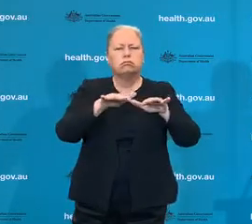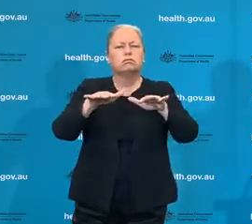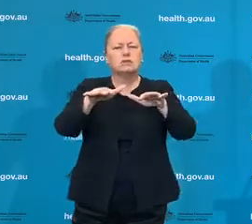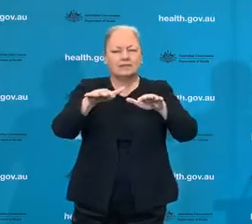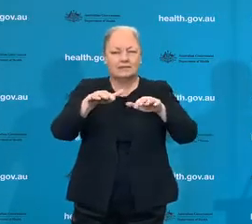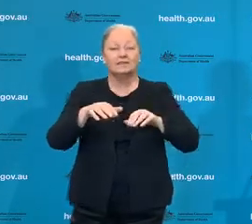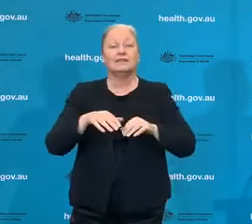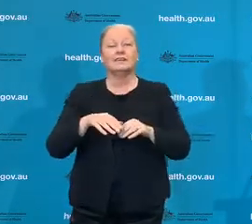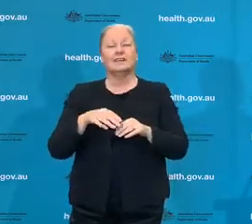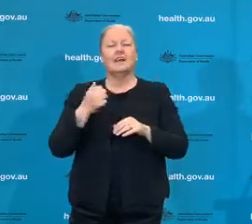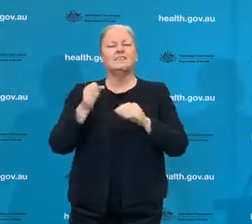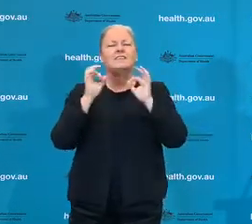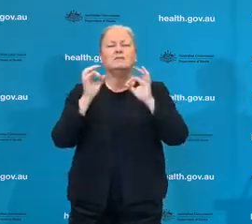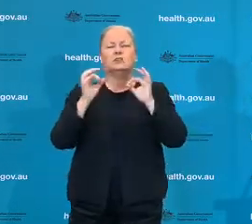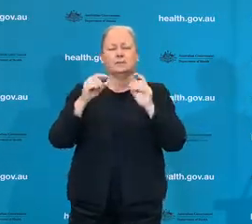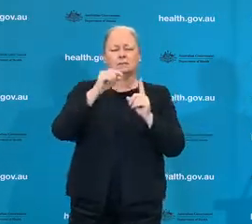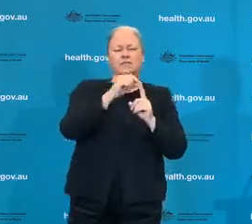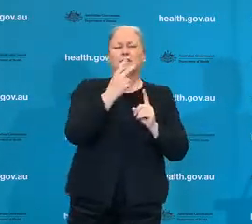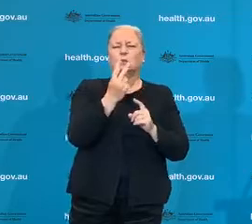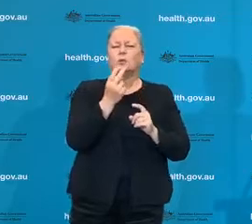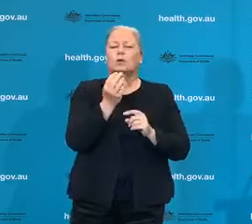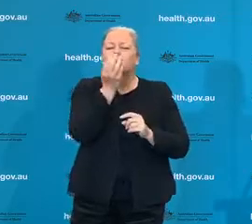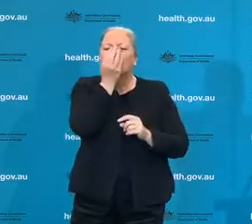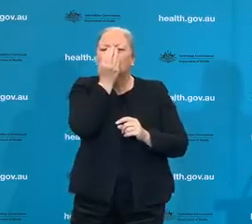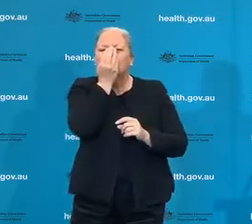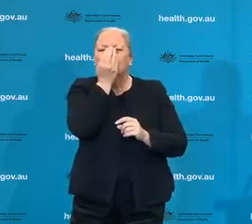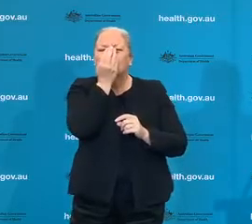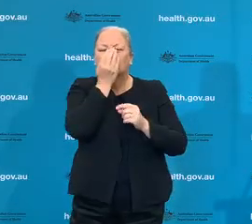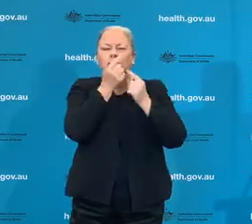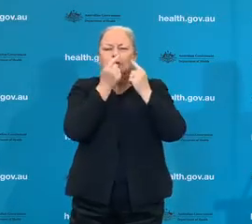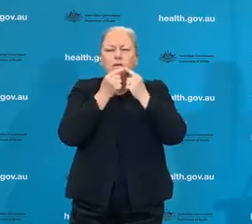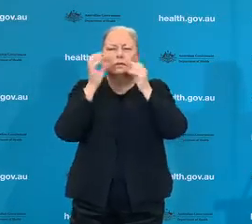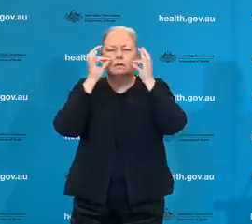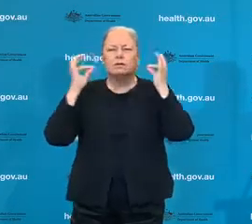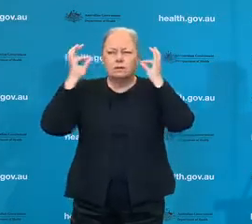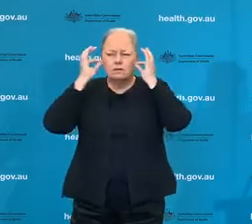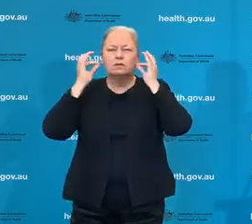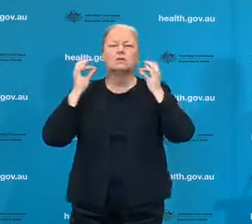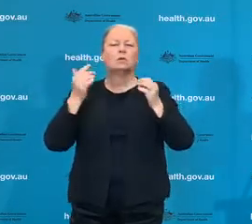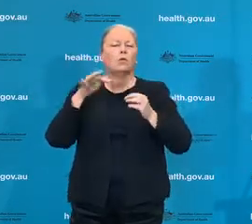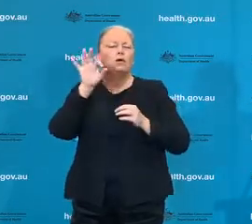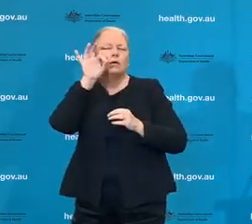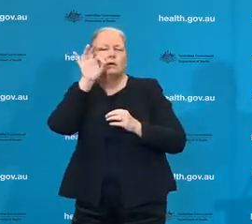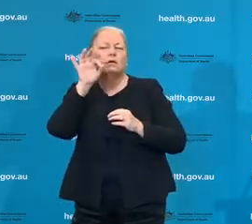filter respirators, so-called P2 or N95 masks. And those